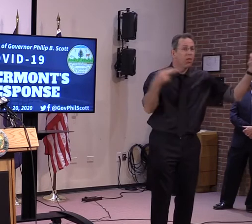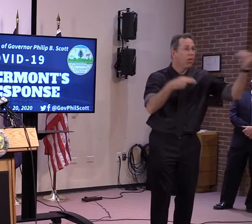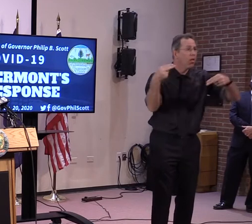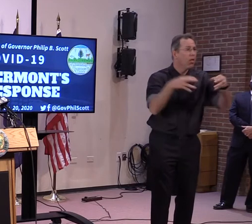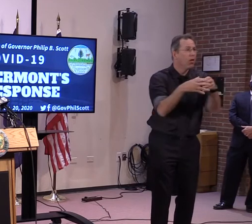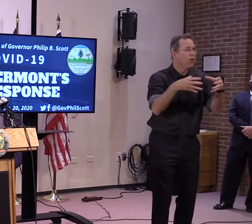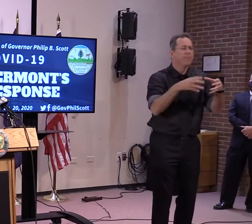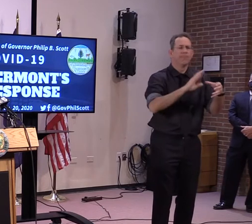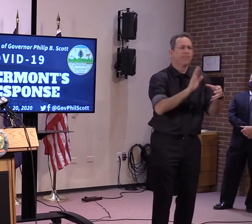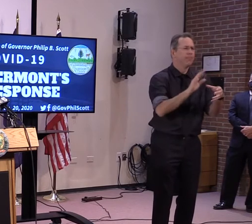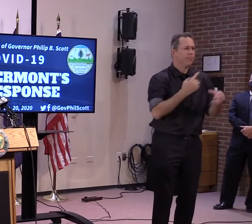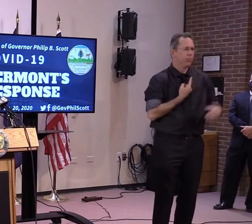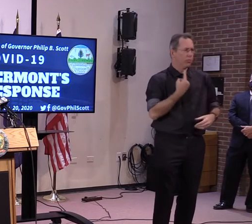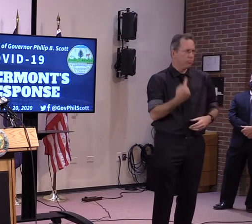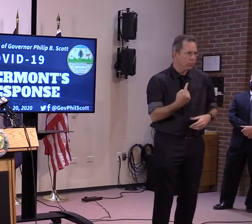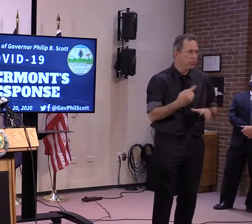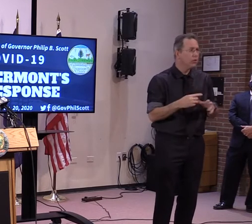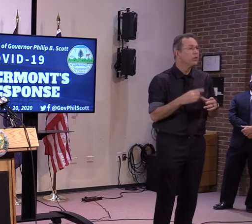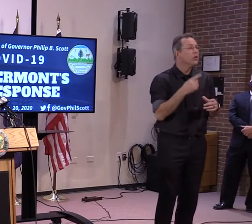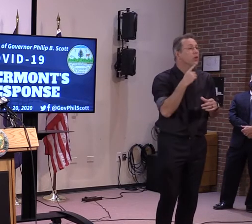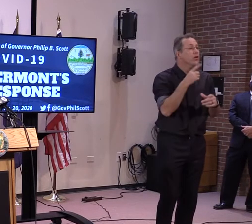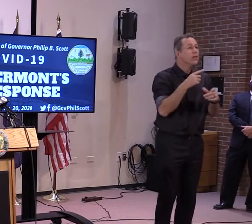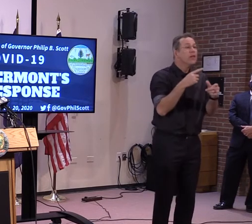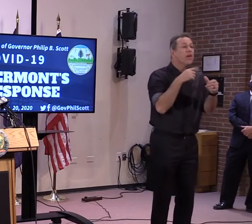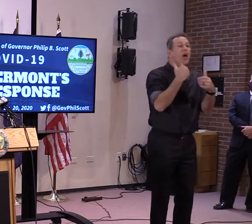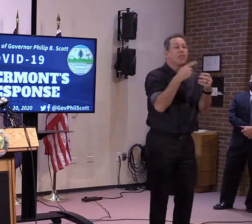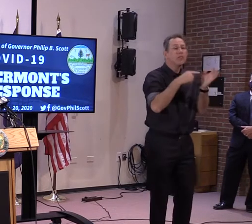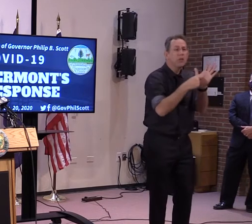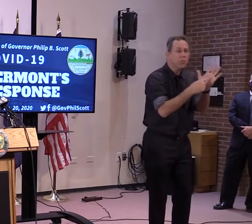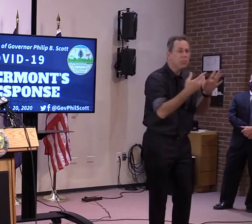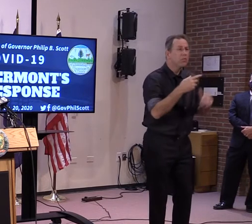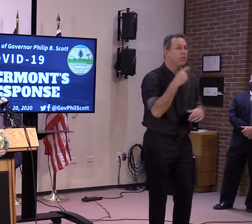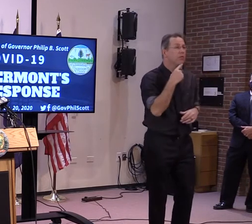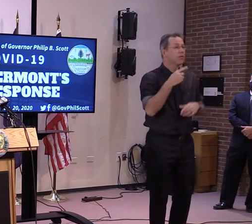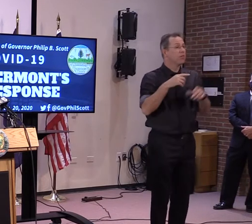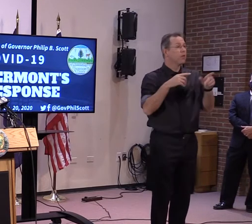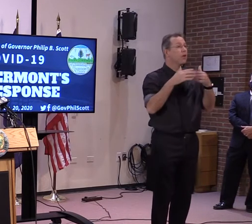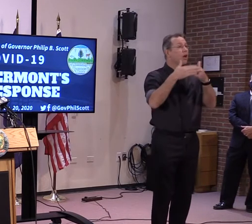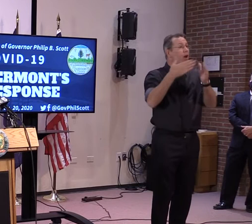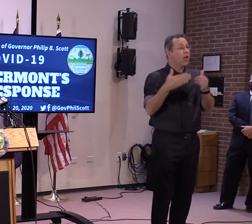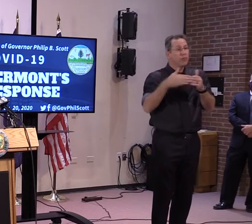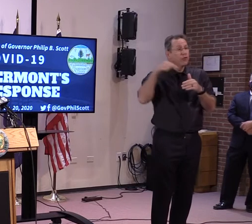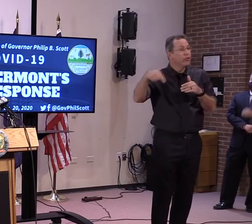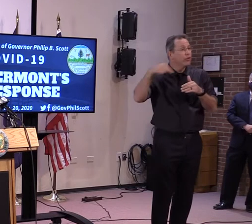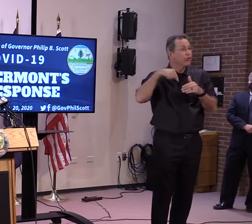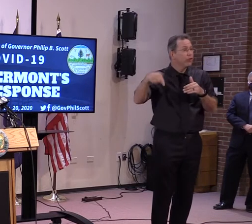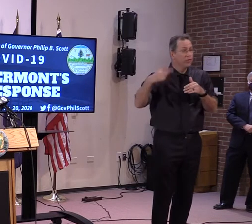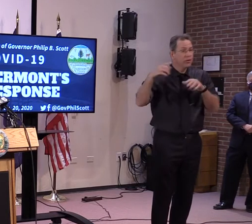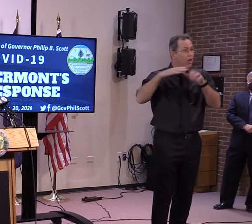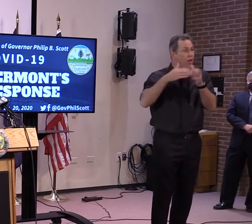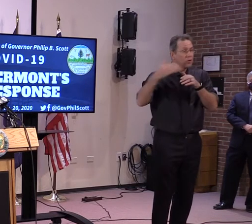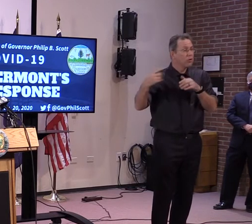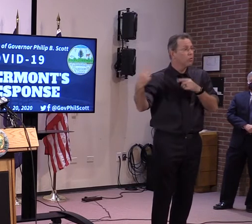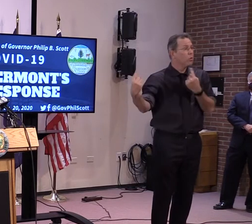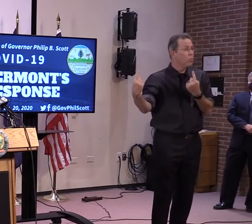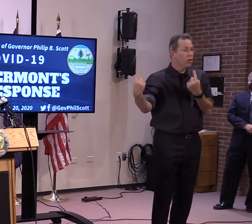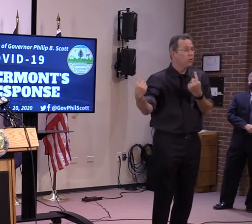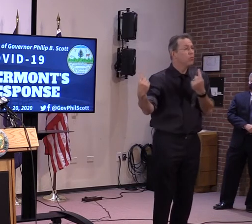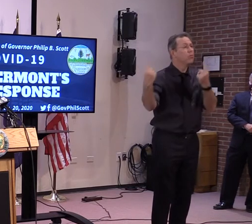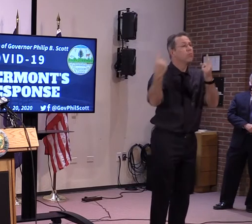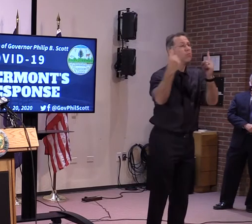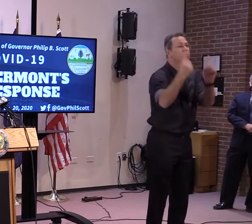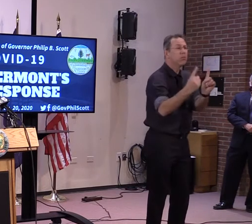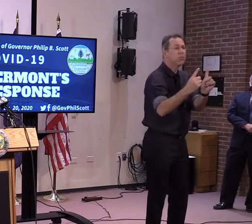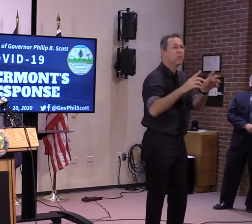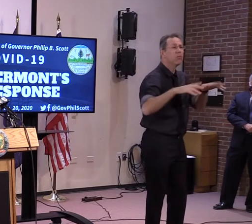2 people from different households are allowed. This means you can take a walk with a friend, but you have to maintain